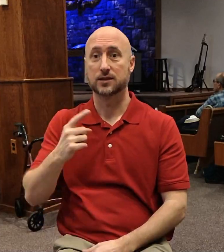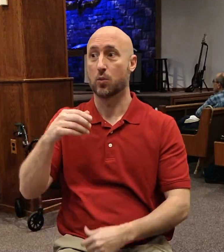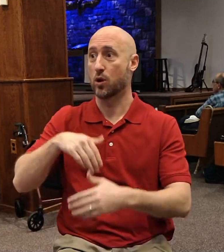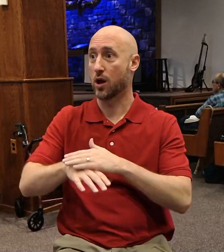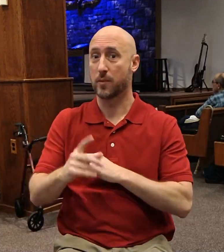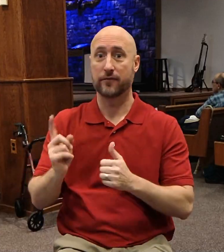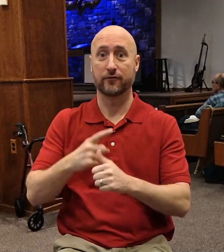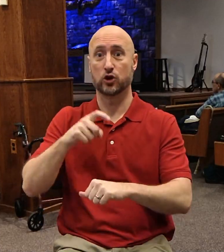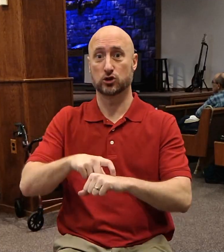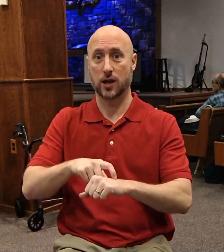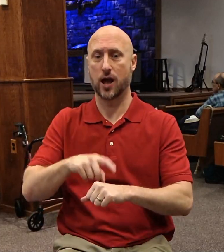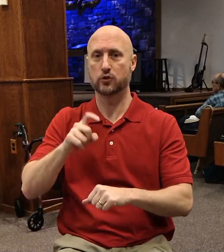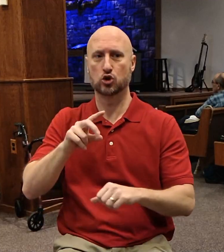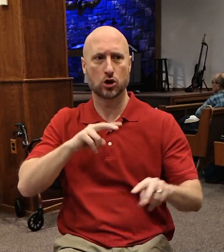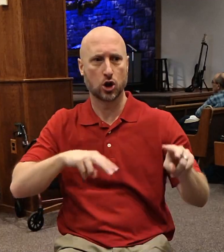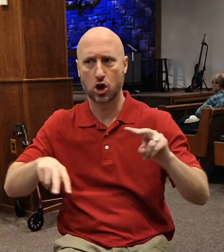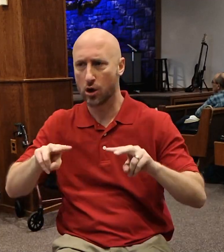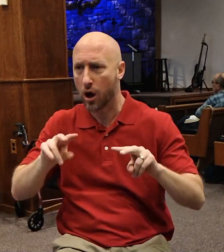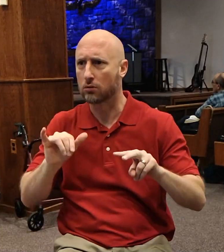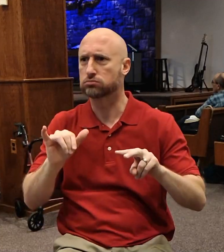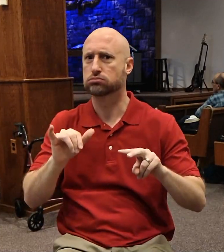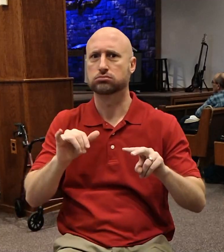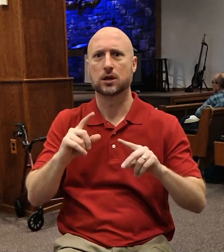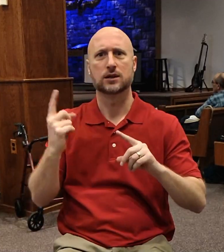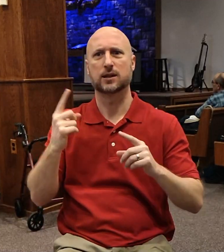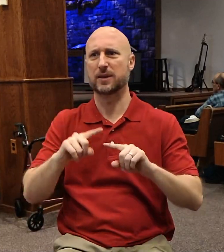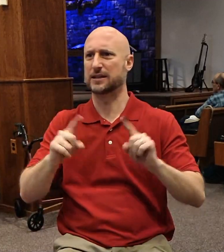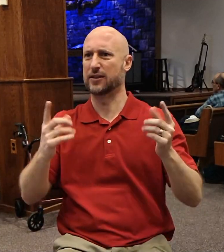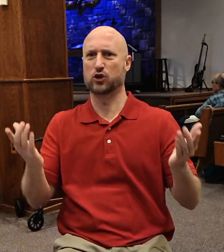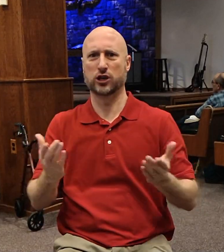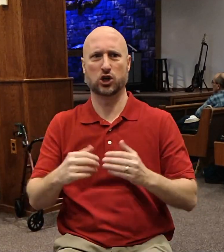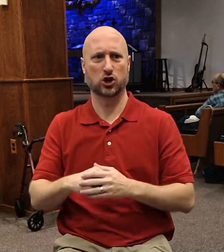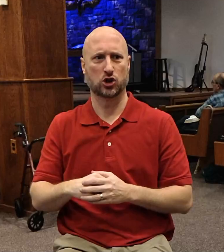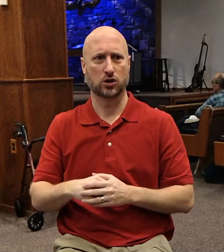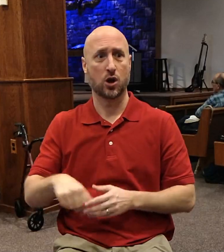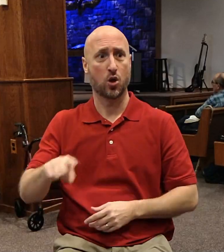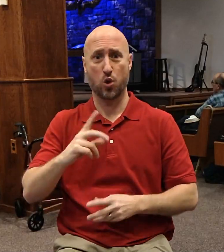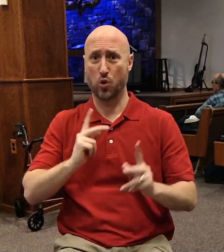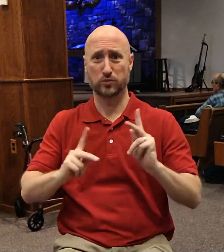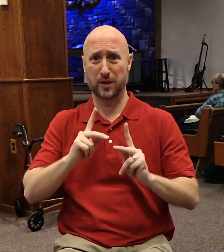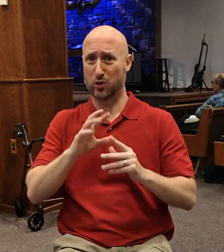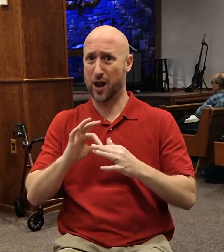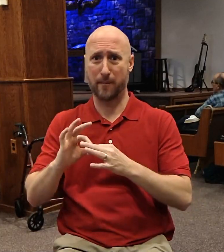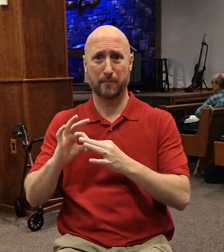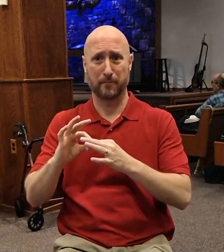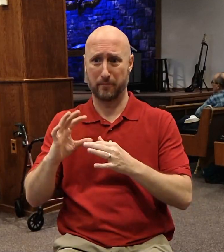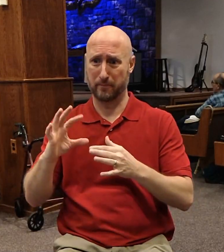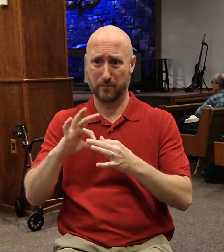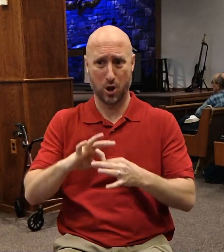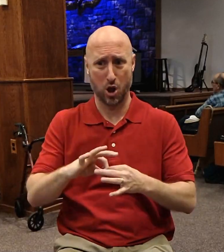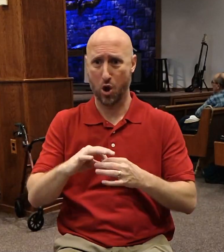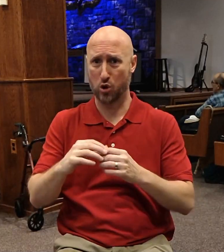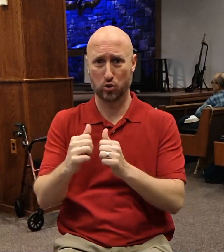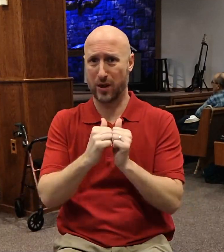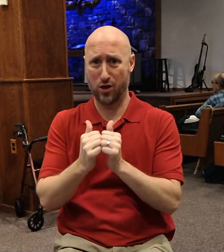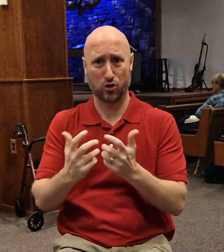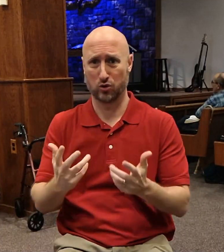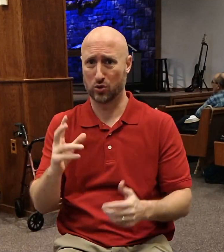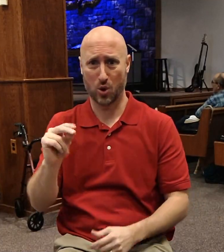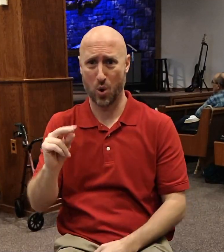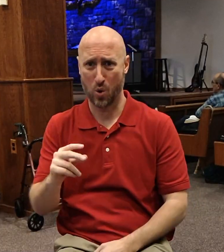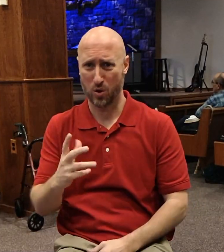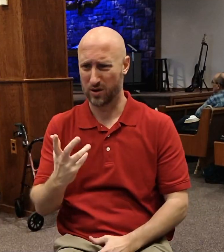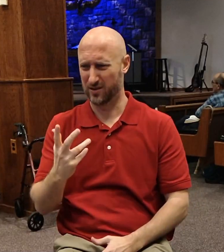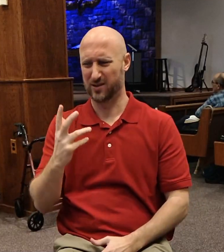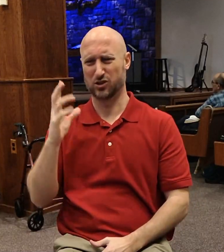something's going on look at this crowd these people do not belong together look at them and for